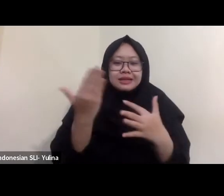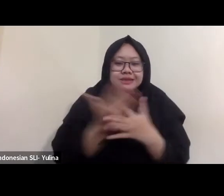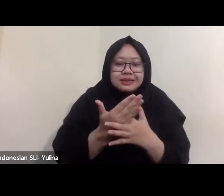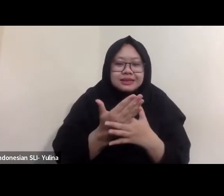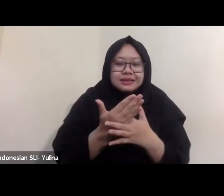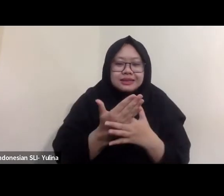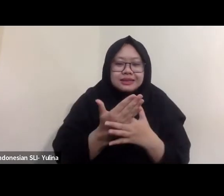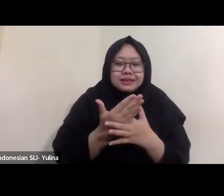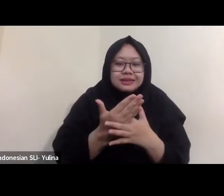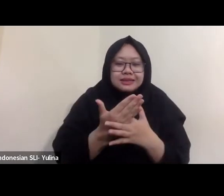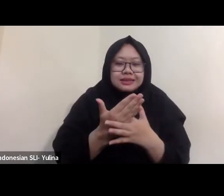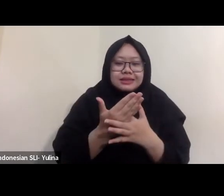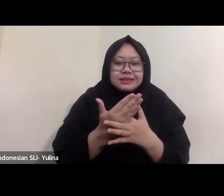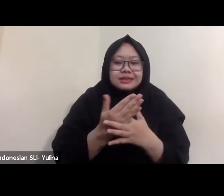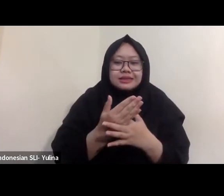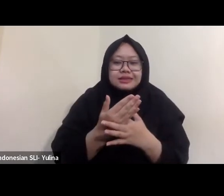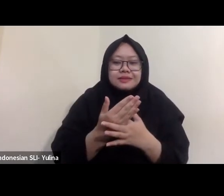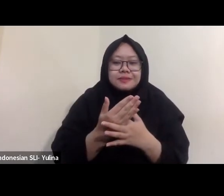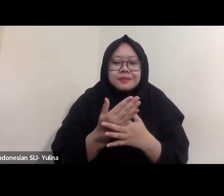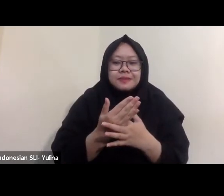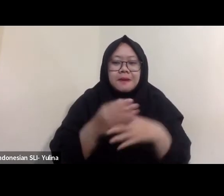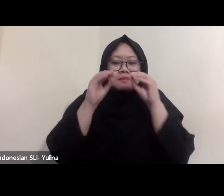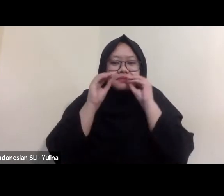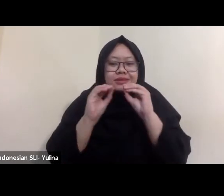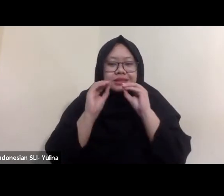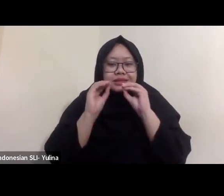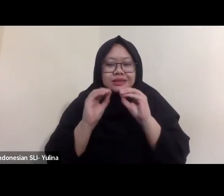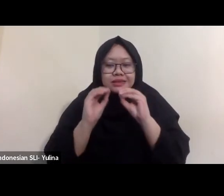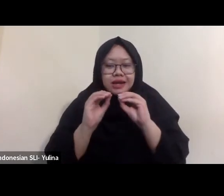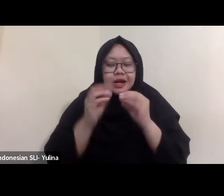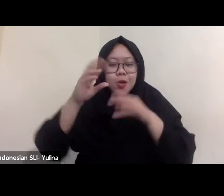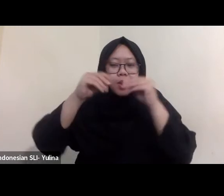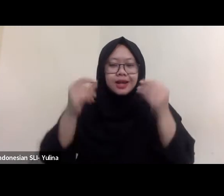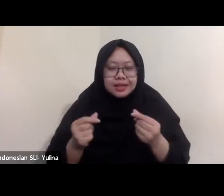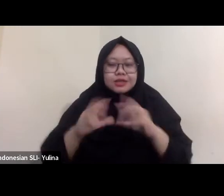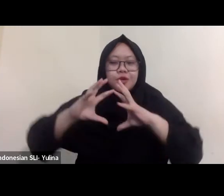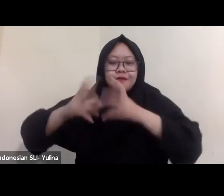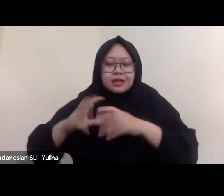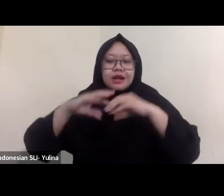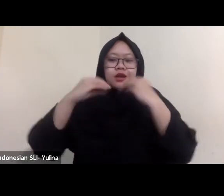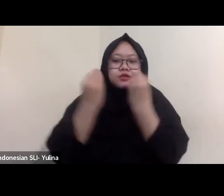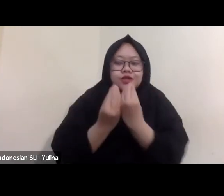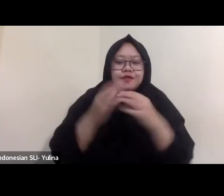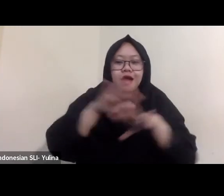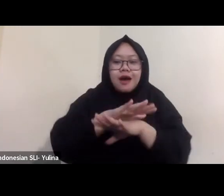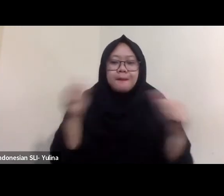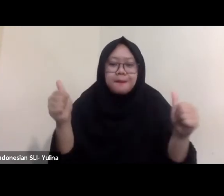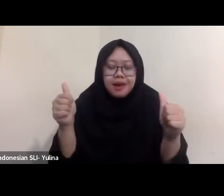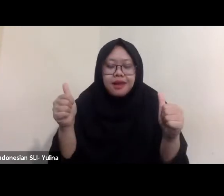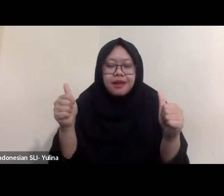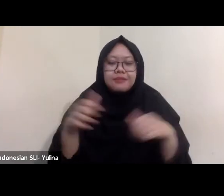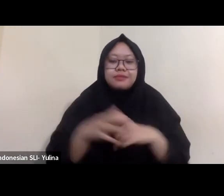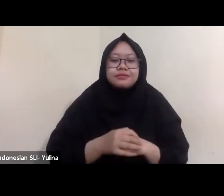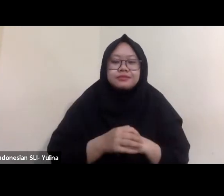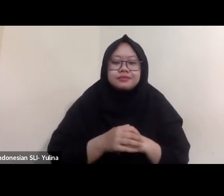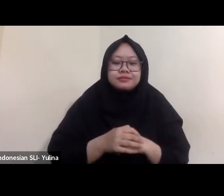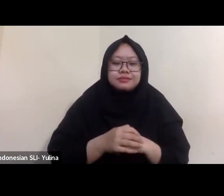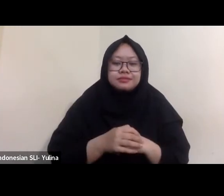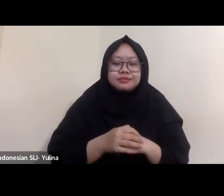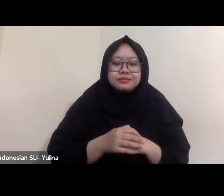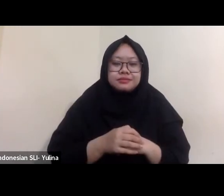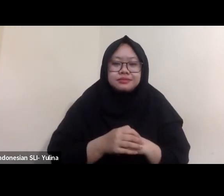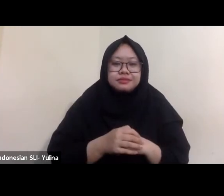universal, inclusive, and safe quality education, followed by the second on June 8th with the topic of